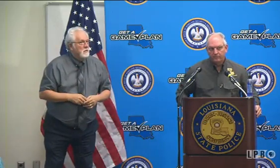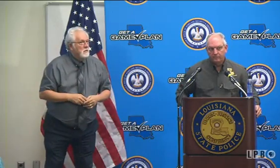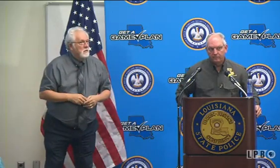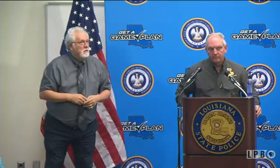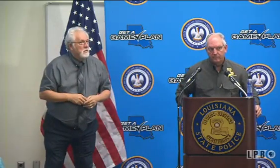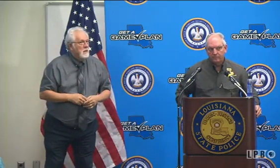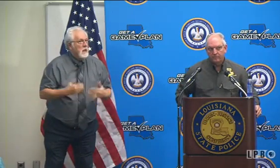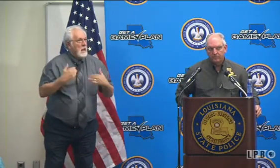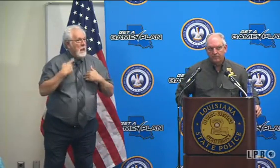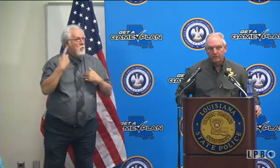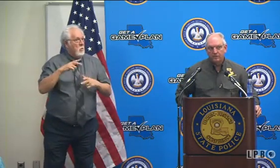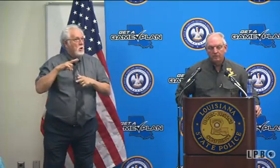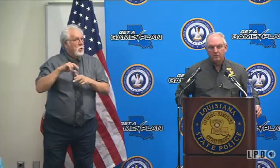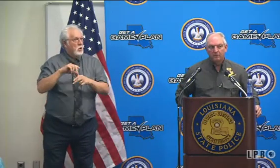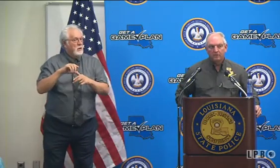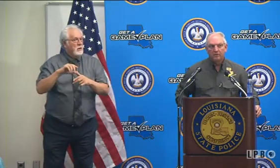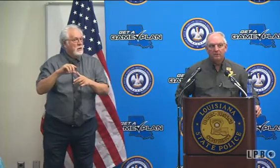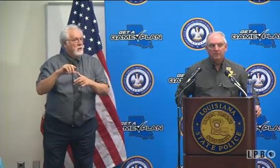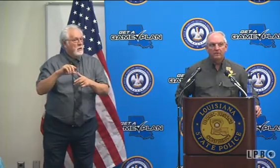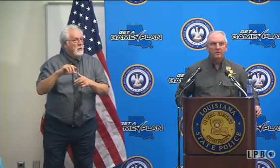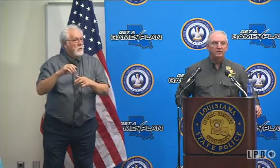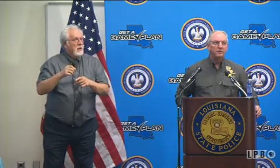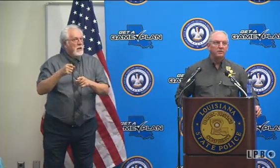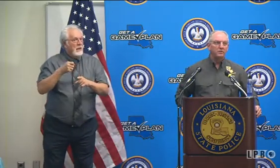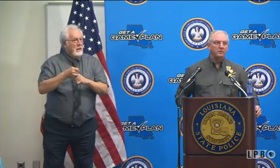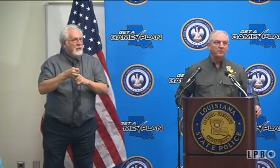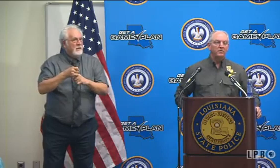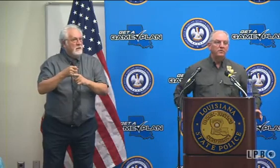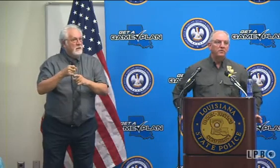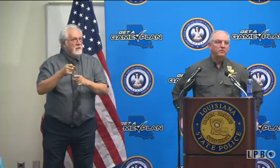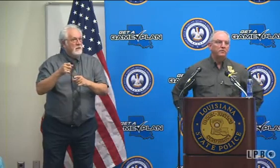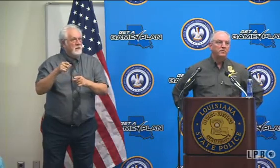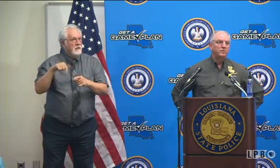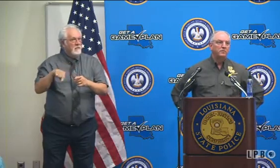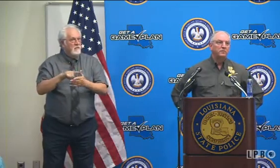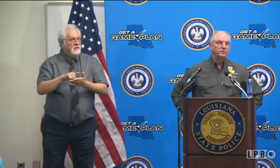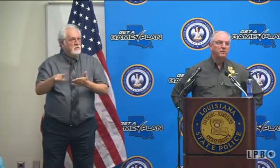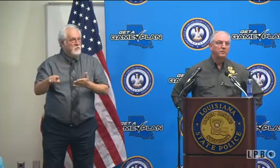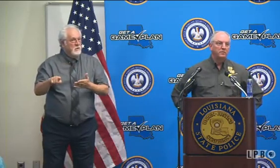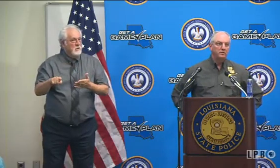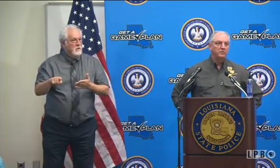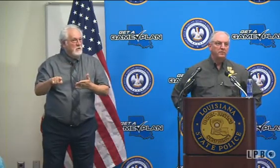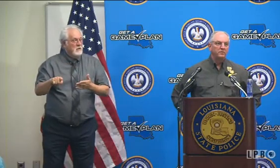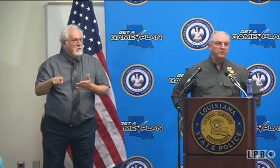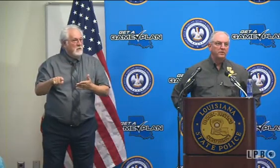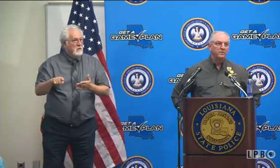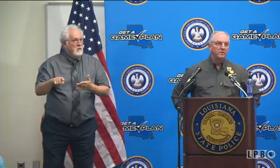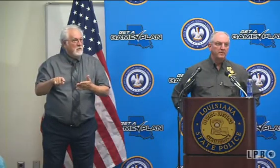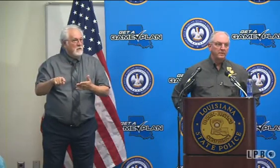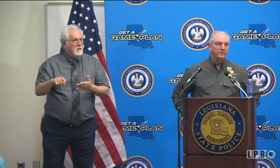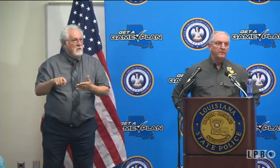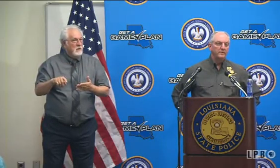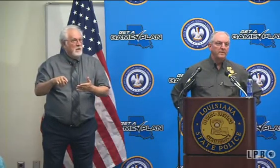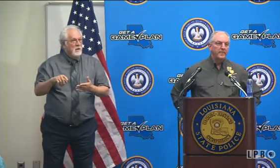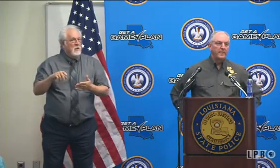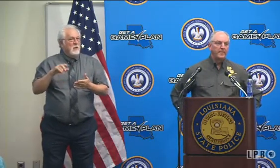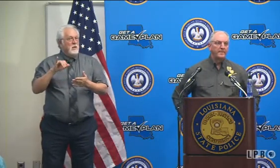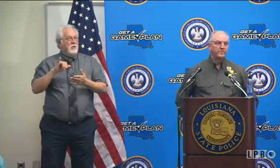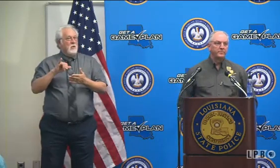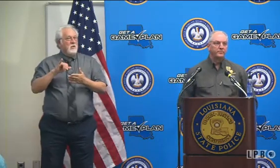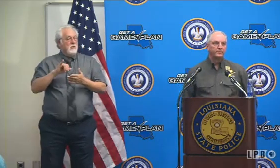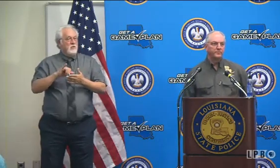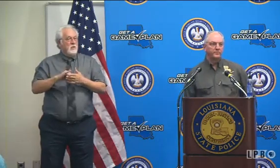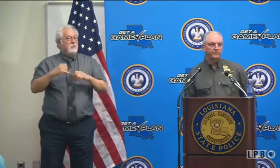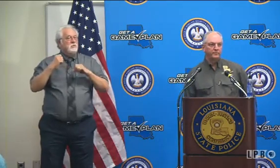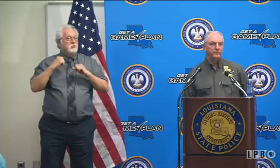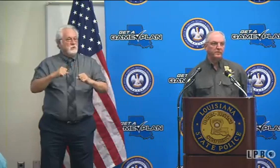one hurricane that did fizzle out earlier this week. Yeah. The general from that weather service said we could see strong winds, 20, 30, 40